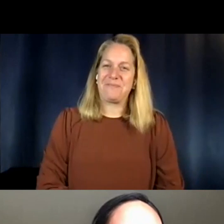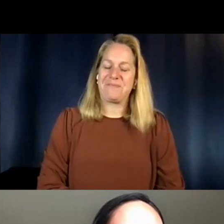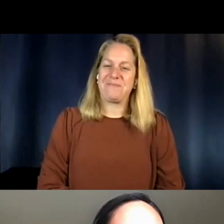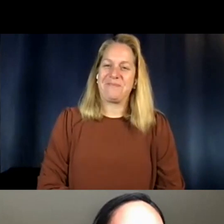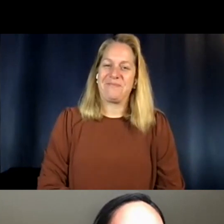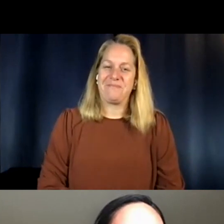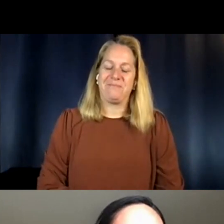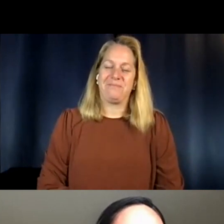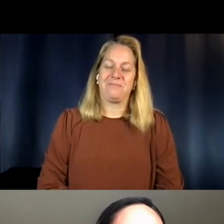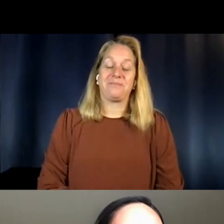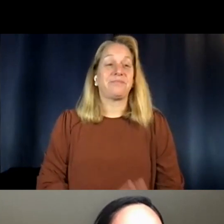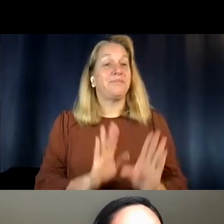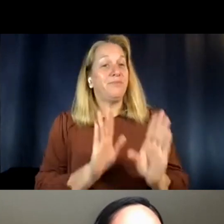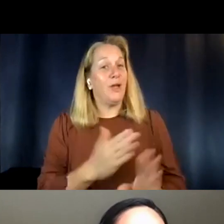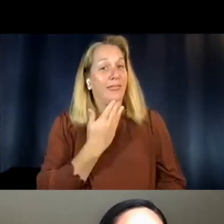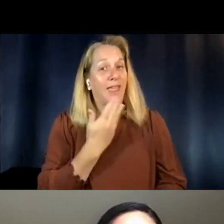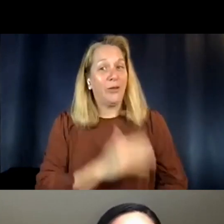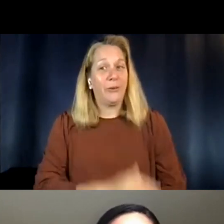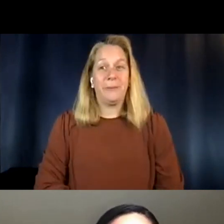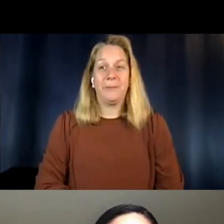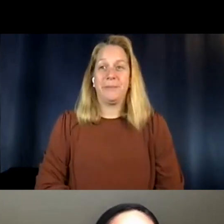Great, thank you.